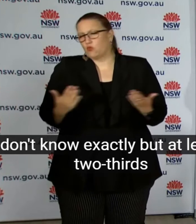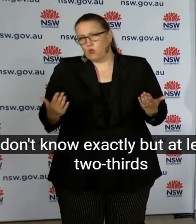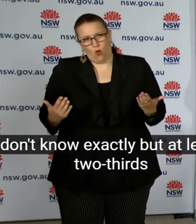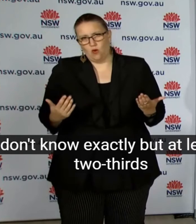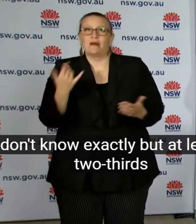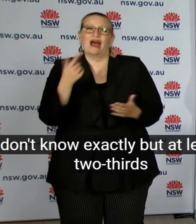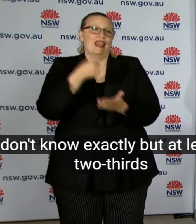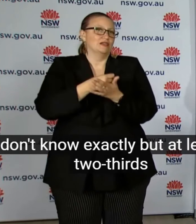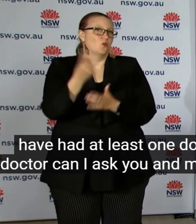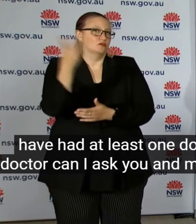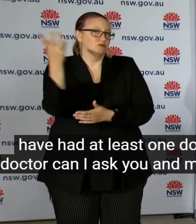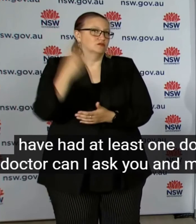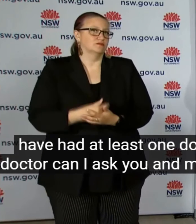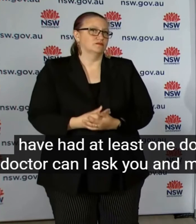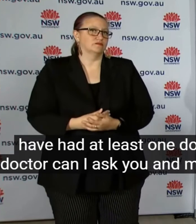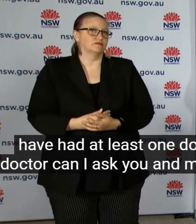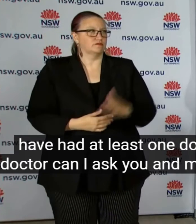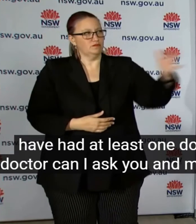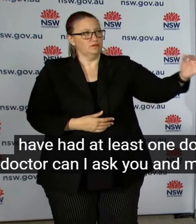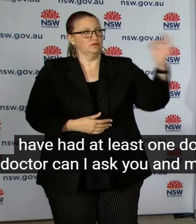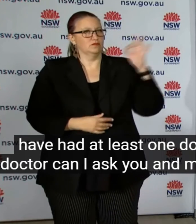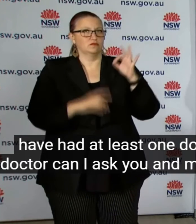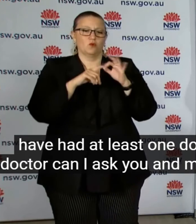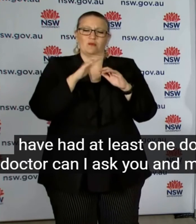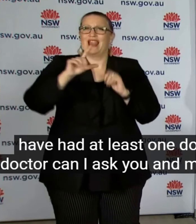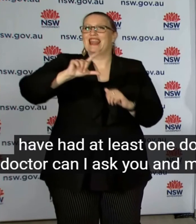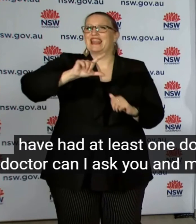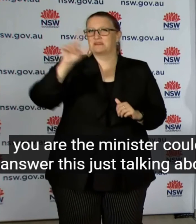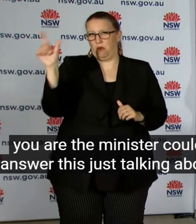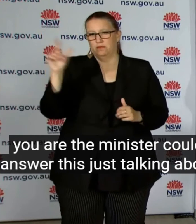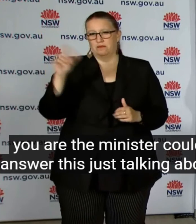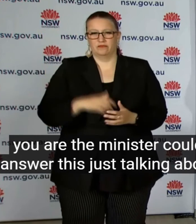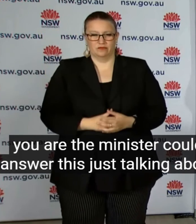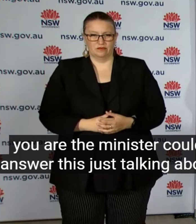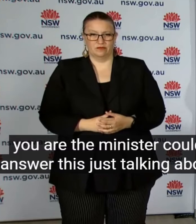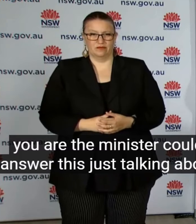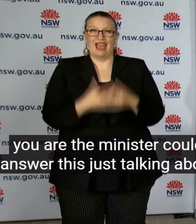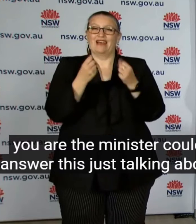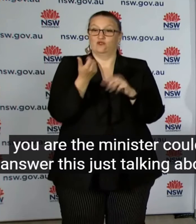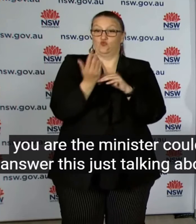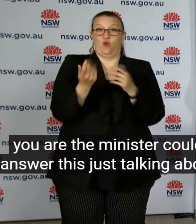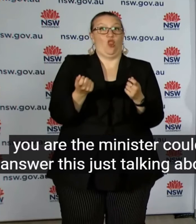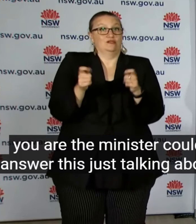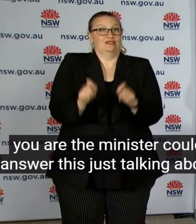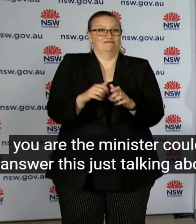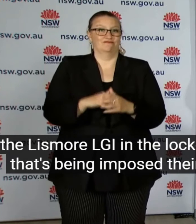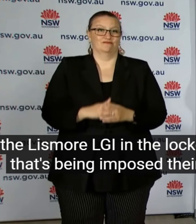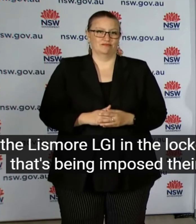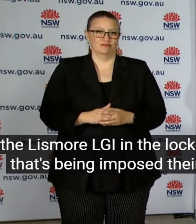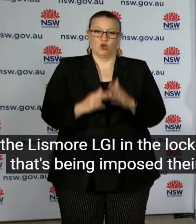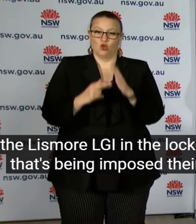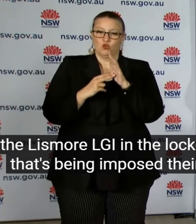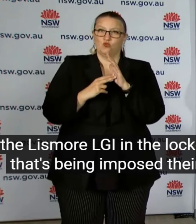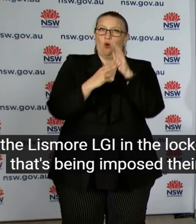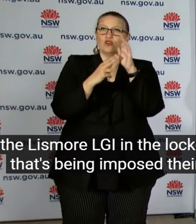this, just talking about the Lismore LGA and the lockdown that's being imposed there, we know that northern New South Wales does have a